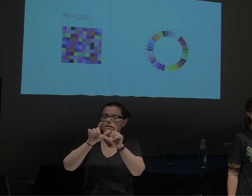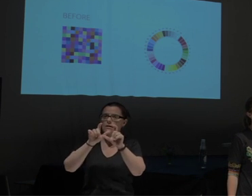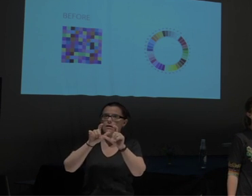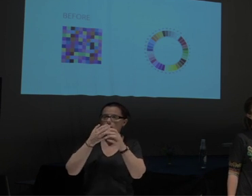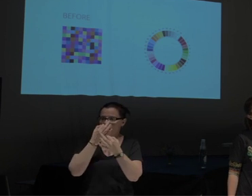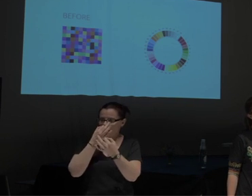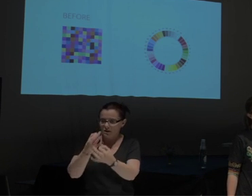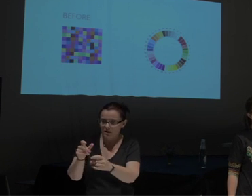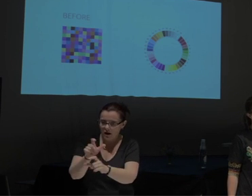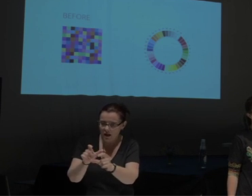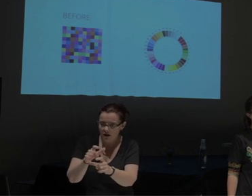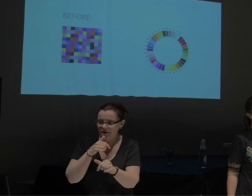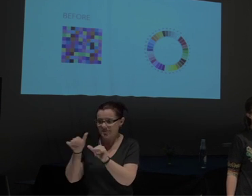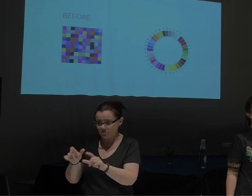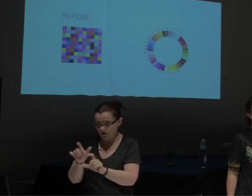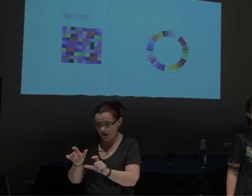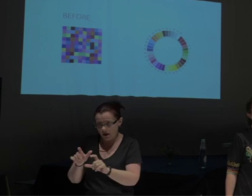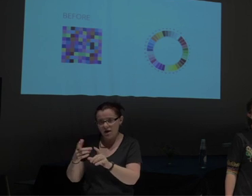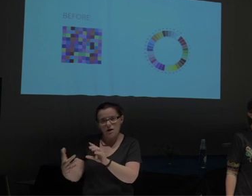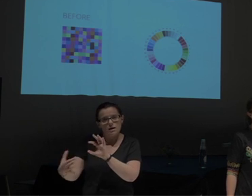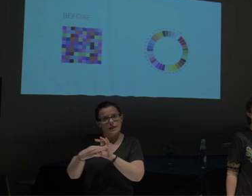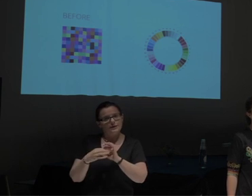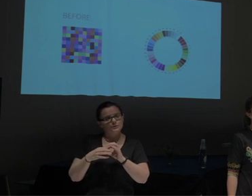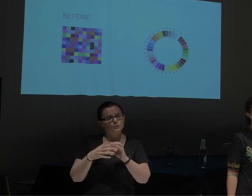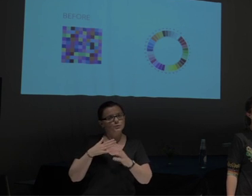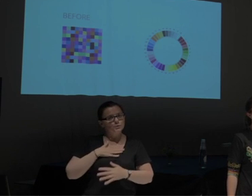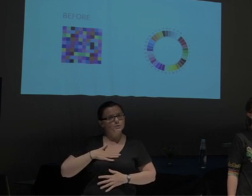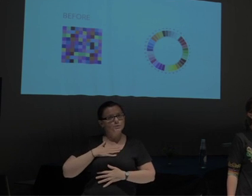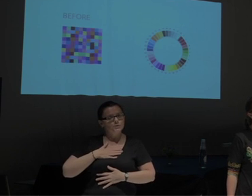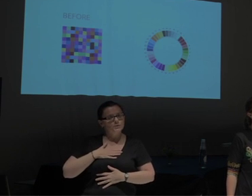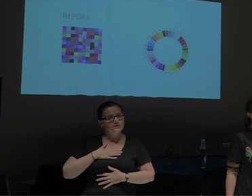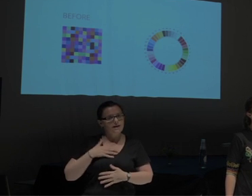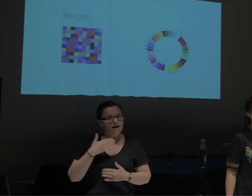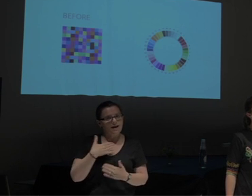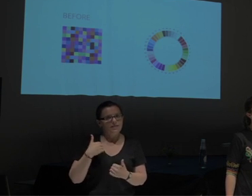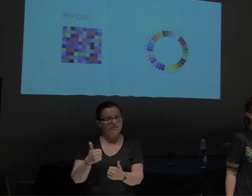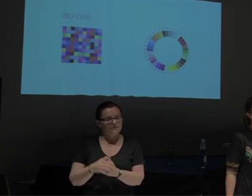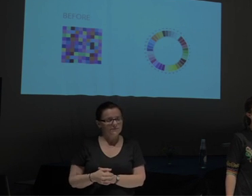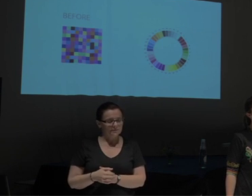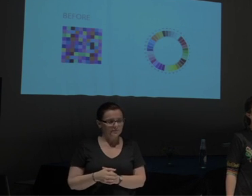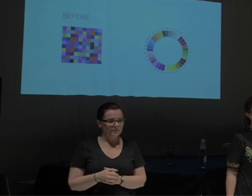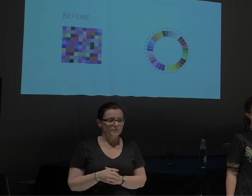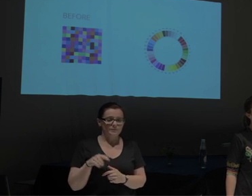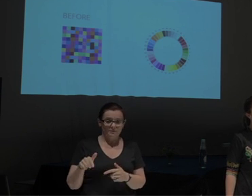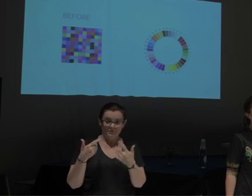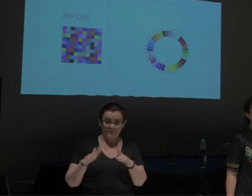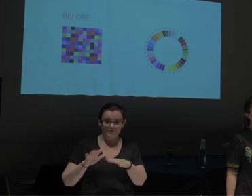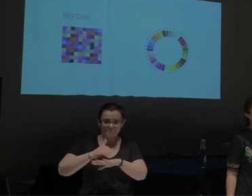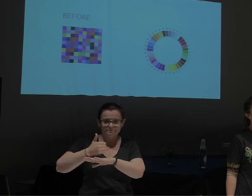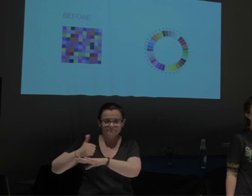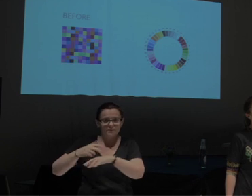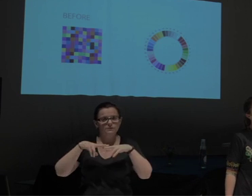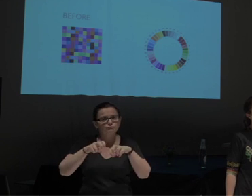drawn to, and their favourite colour. And he posited in 2 research studies that